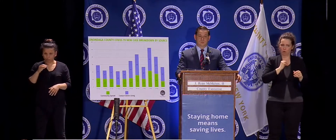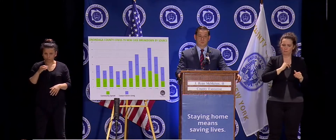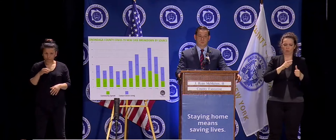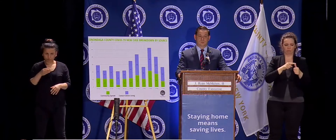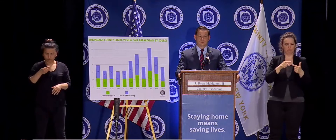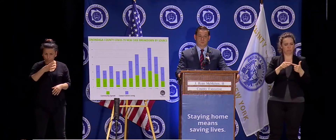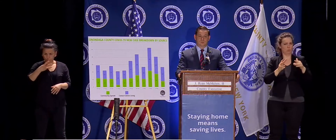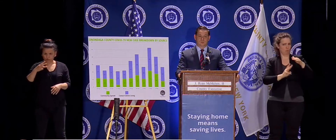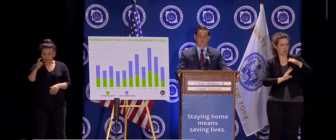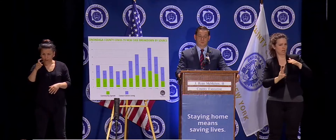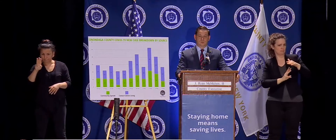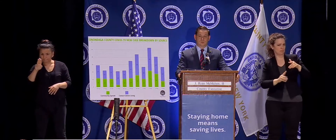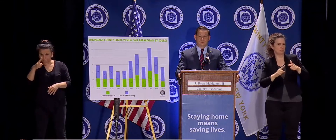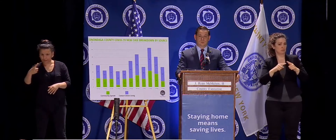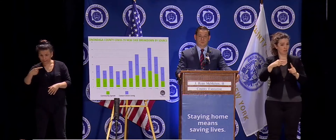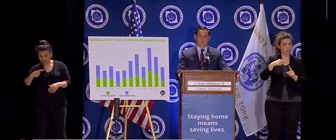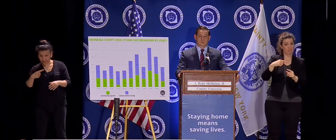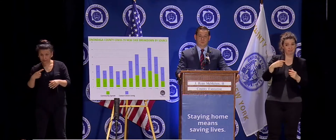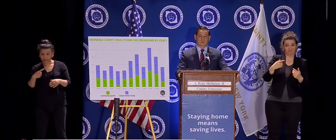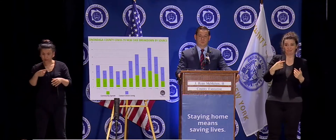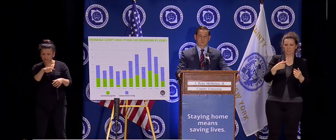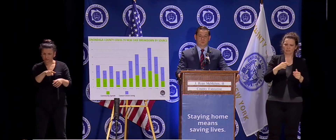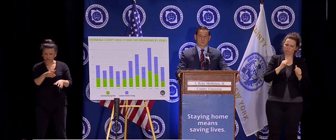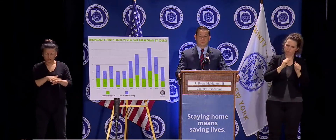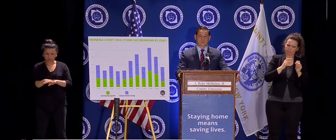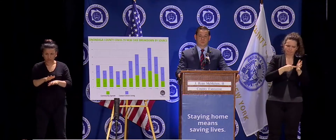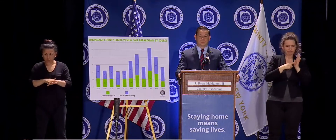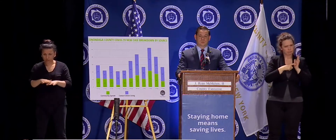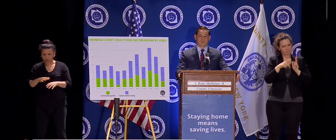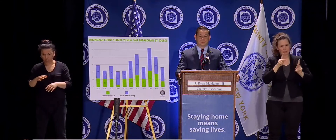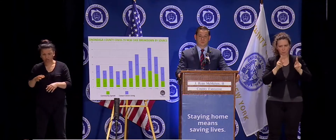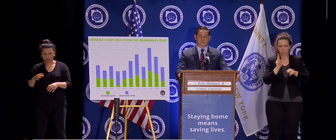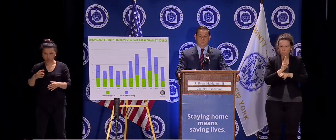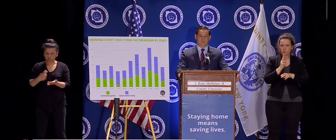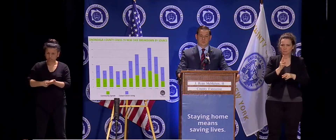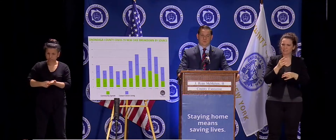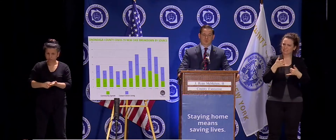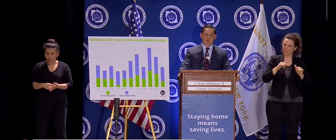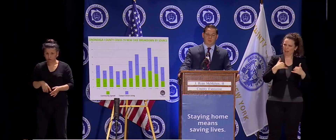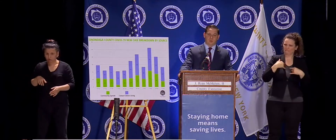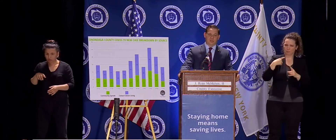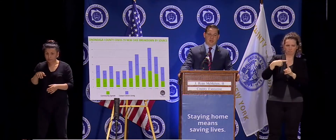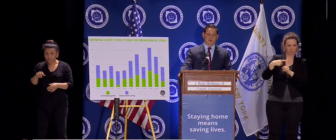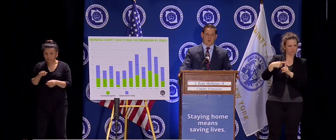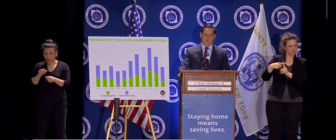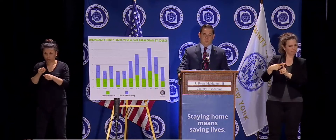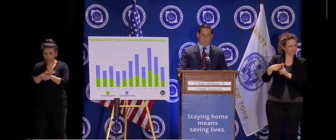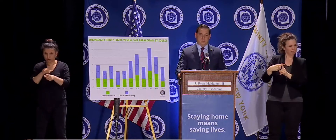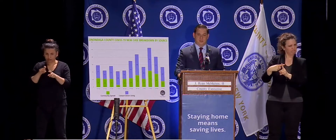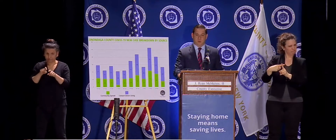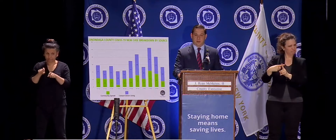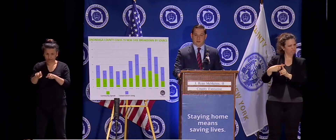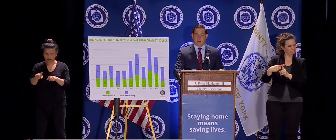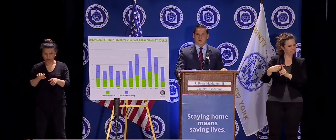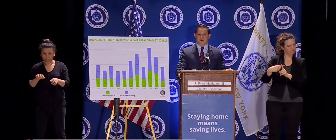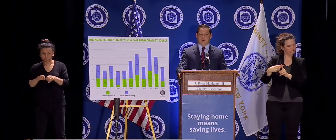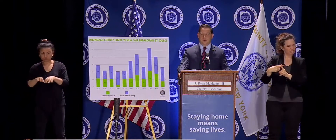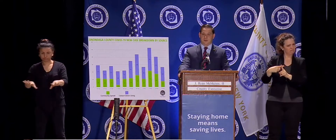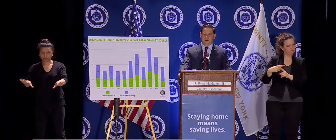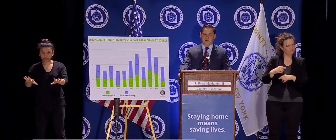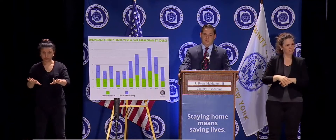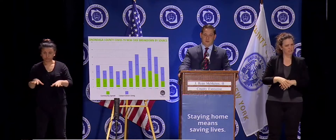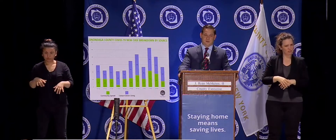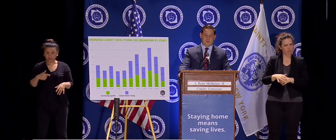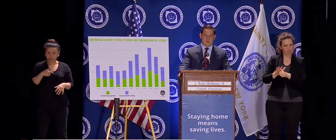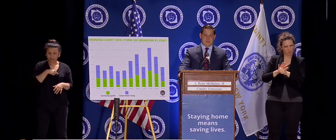had some rampant spread of coronavirus. Would you specifically ask Walmart to start enforcing this? We've been reaching out to Walmart and explaining our concerns.